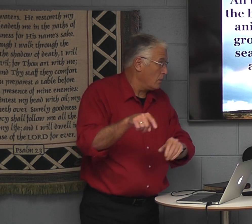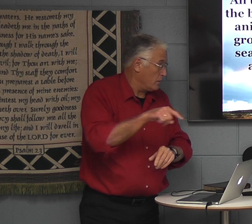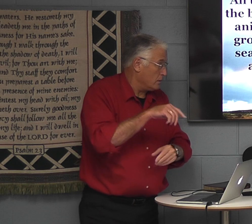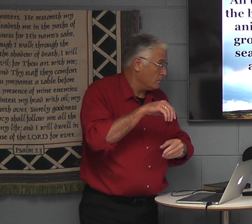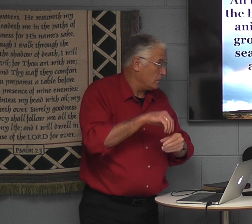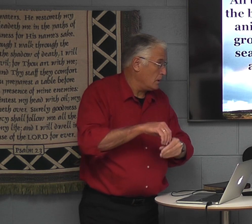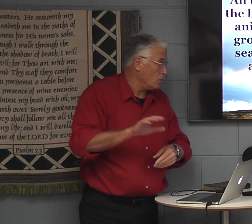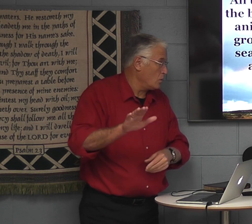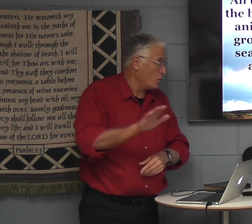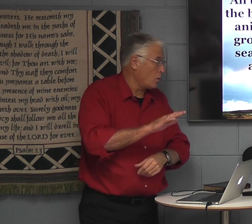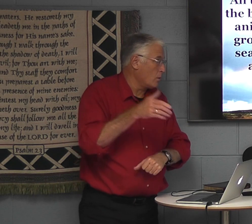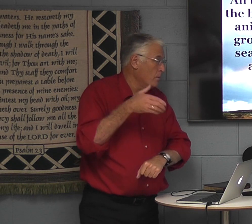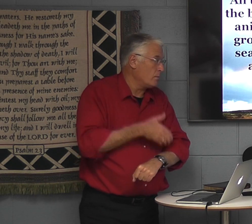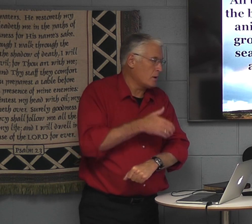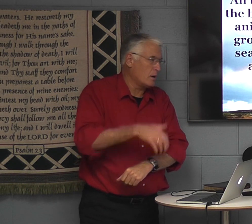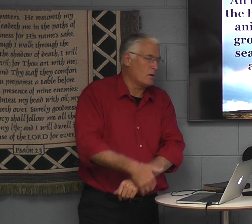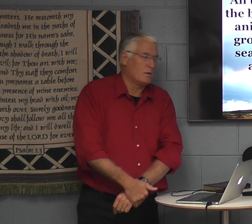But I have placed them in your power.